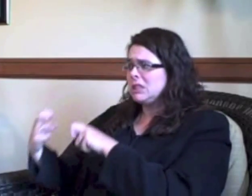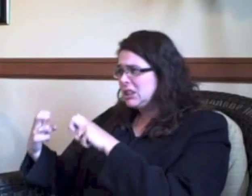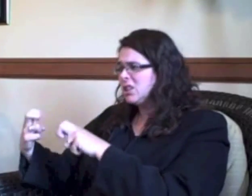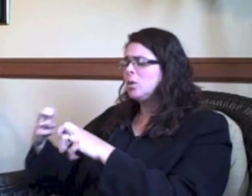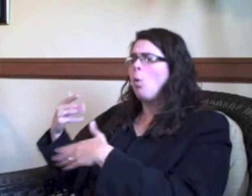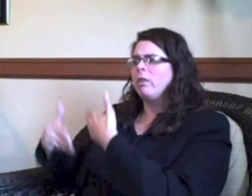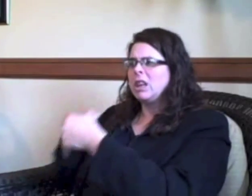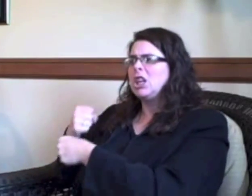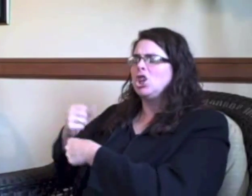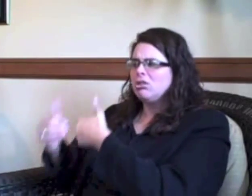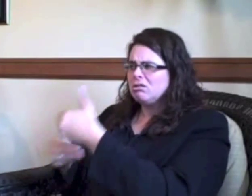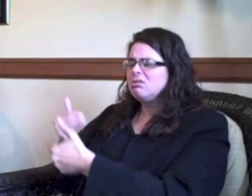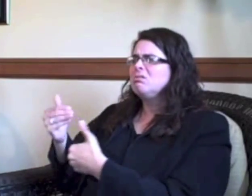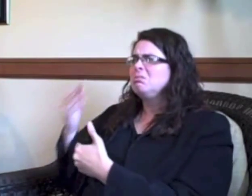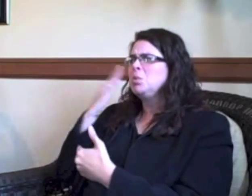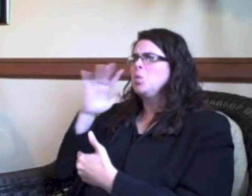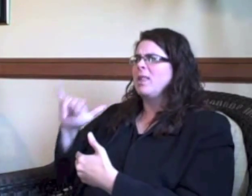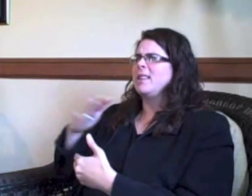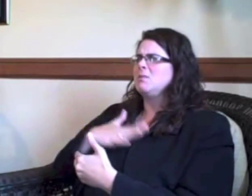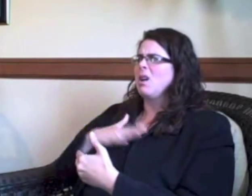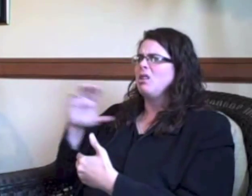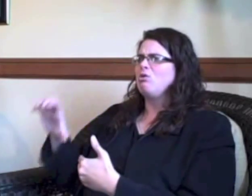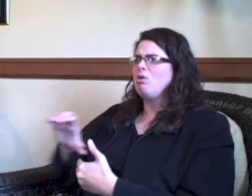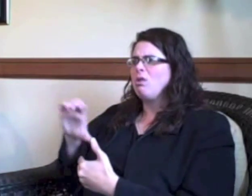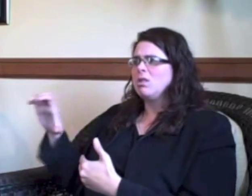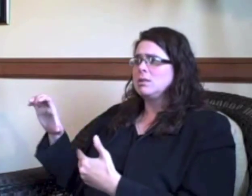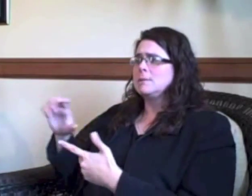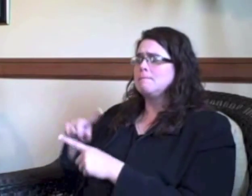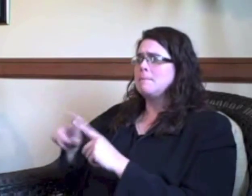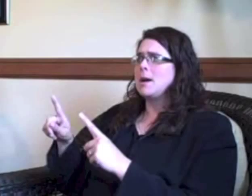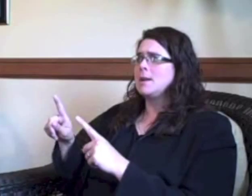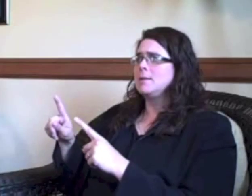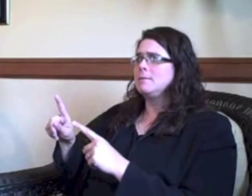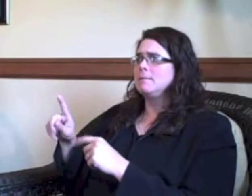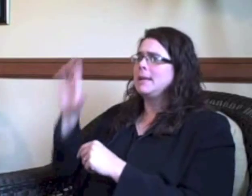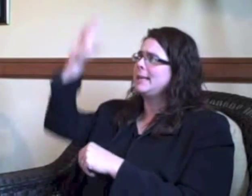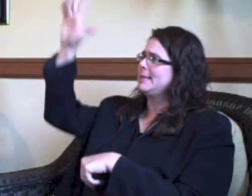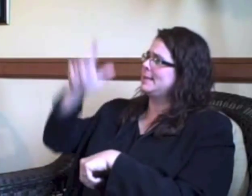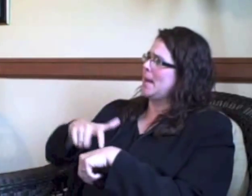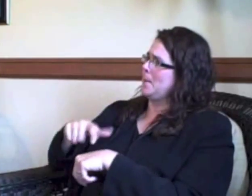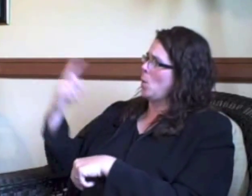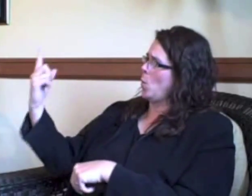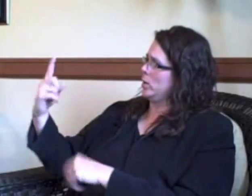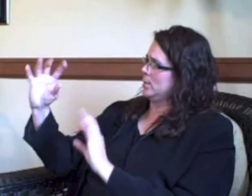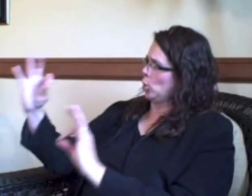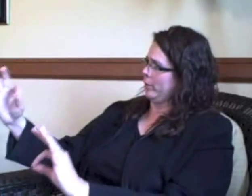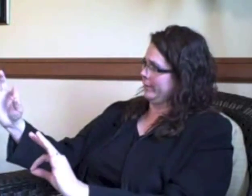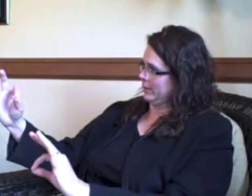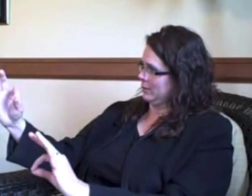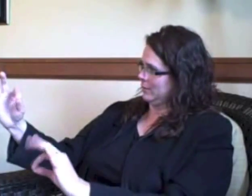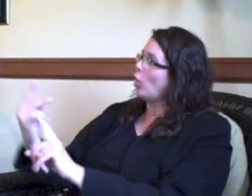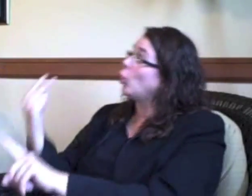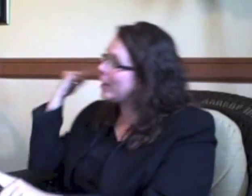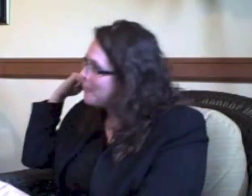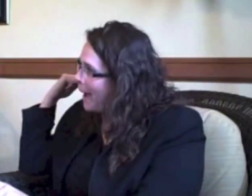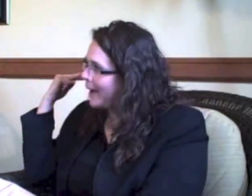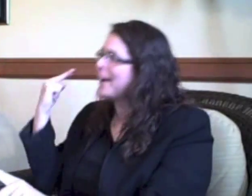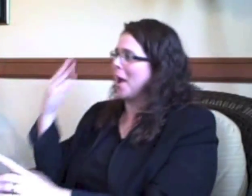So I talked to a spiritual director over the years, and that's my cross. But it had to be in his time, because his time is